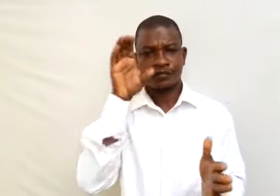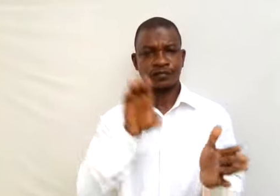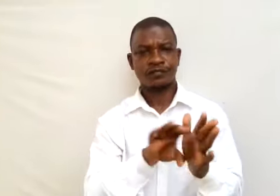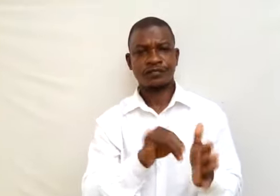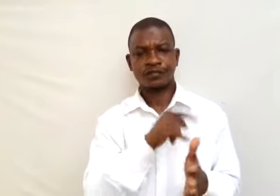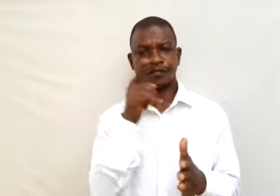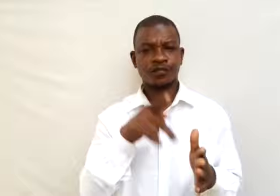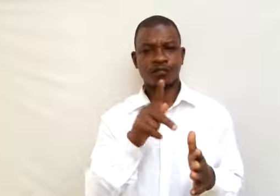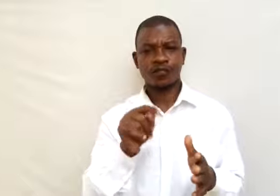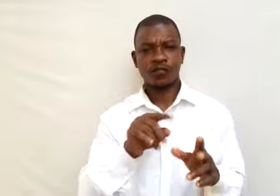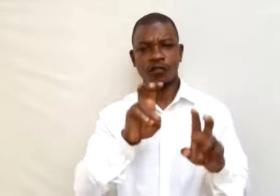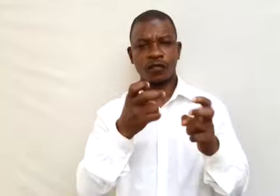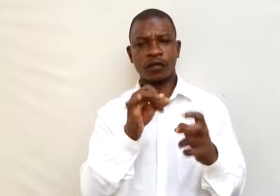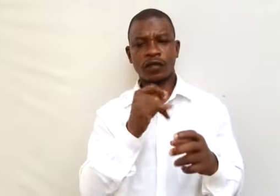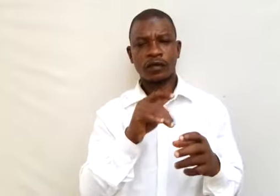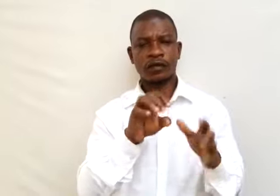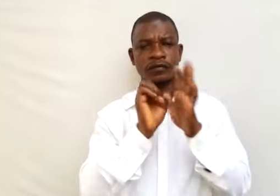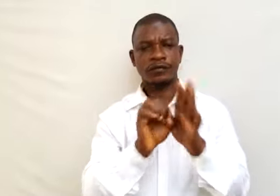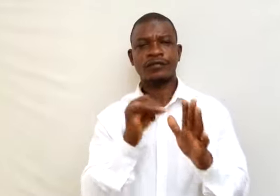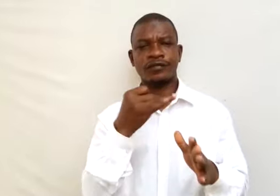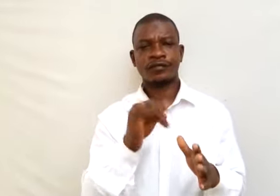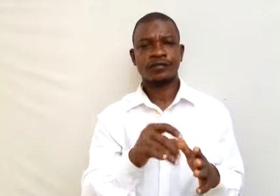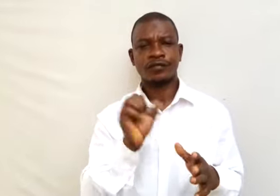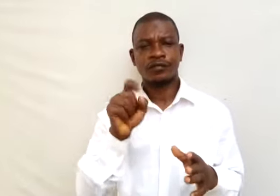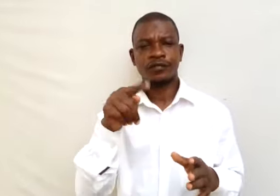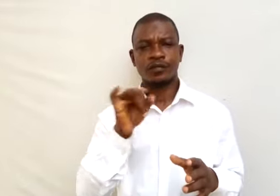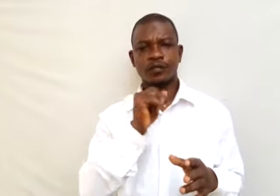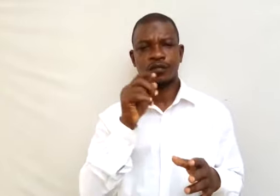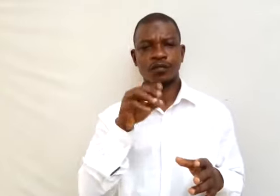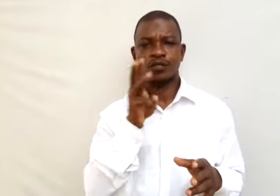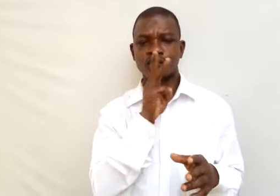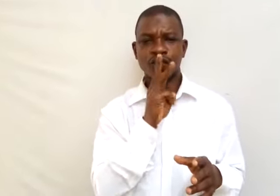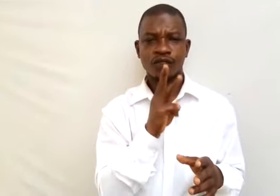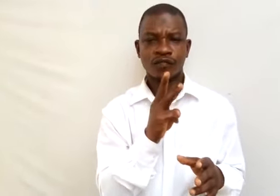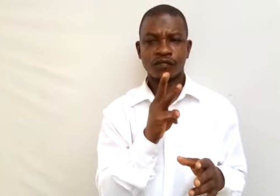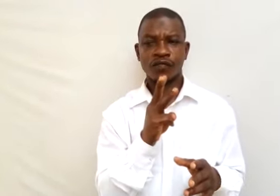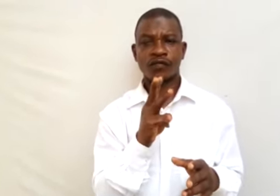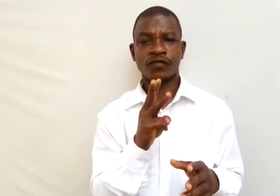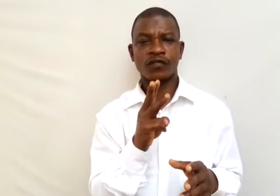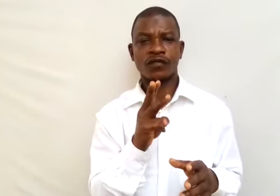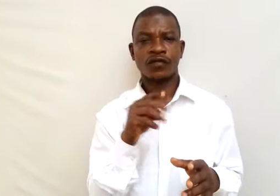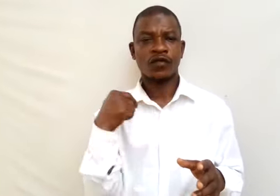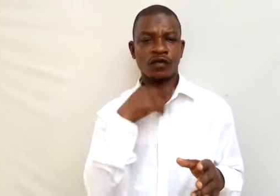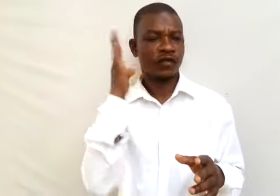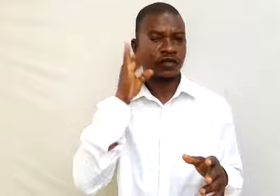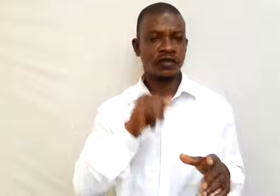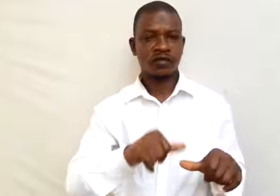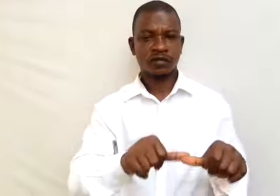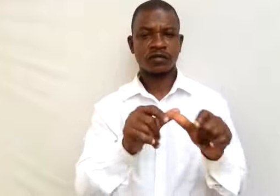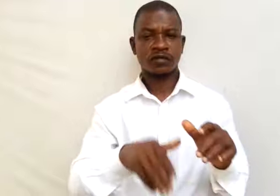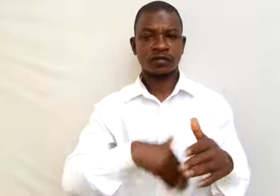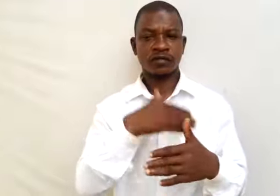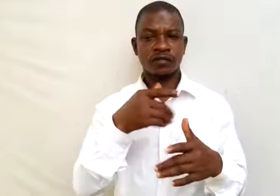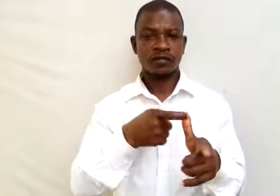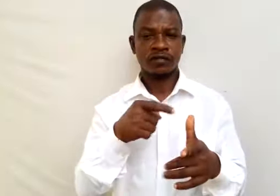example of stagnant water. We shall continue from the freshwater